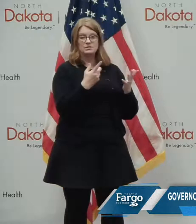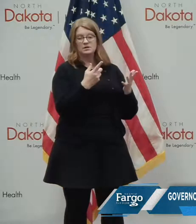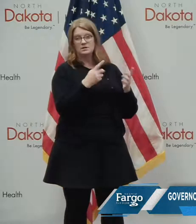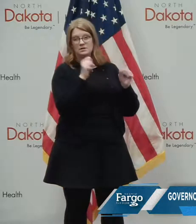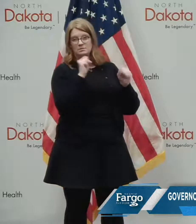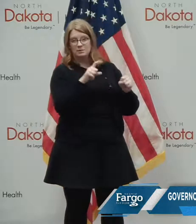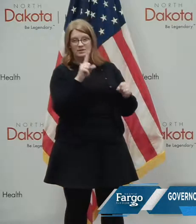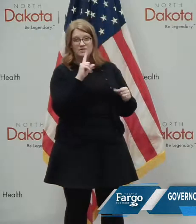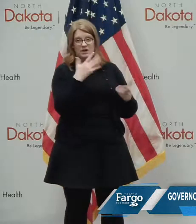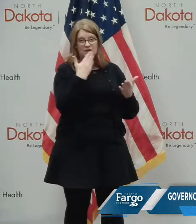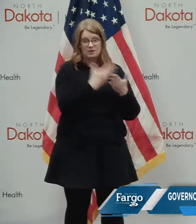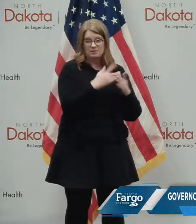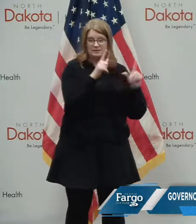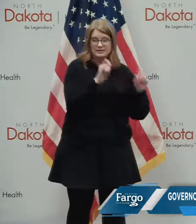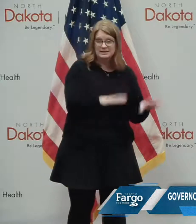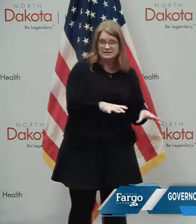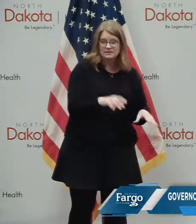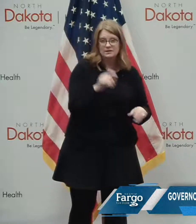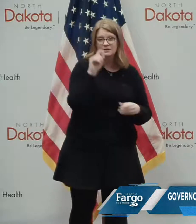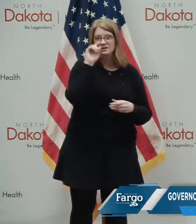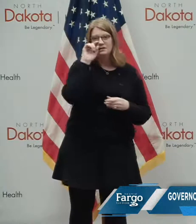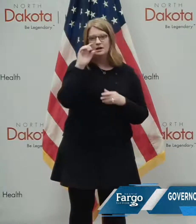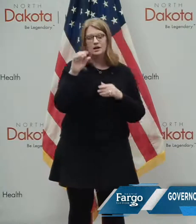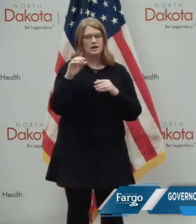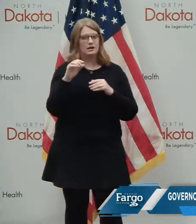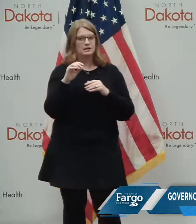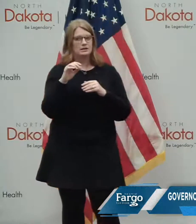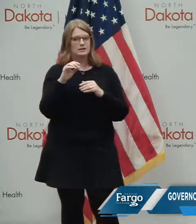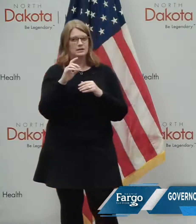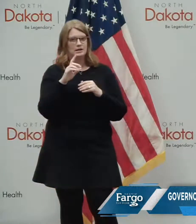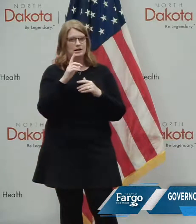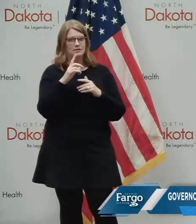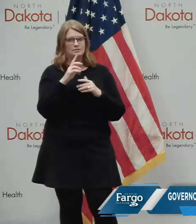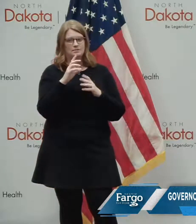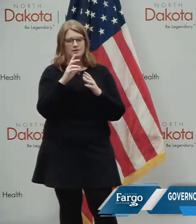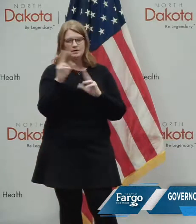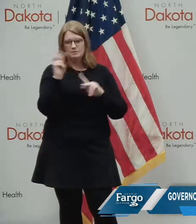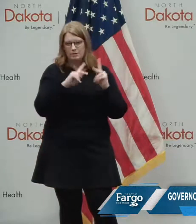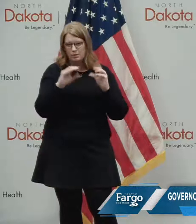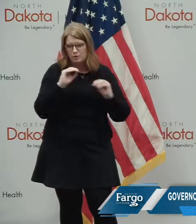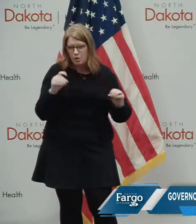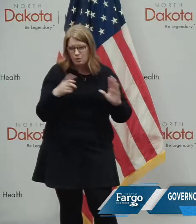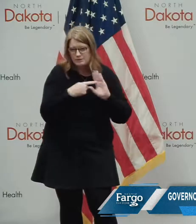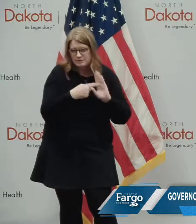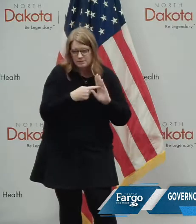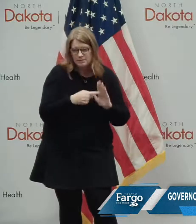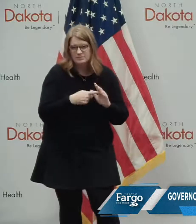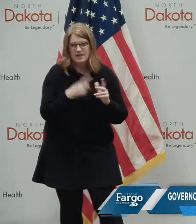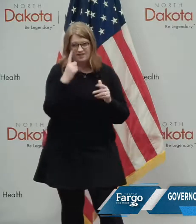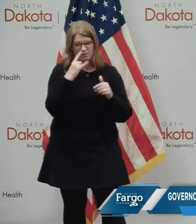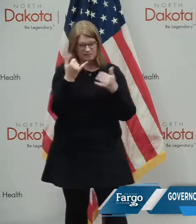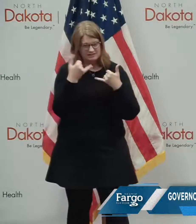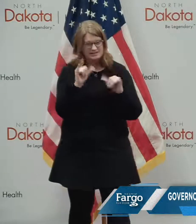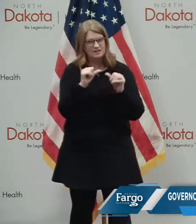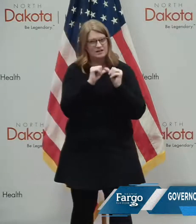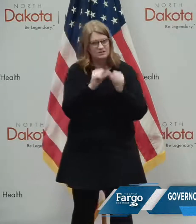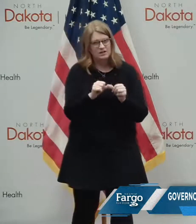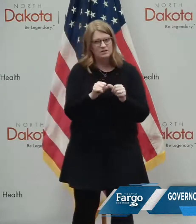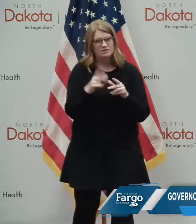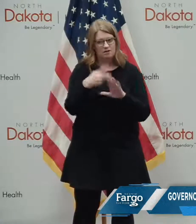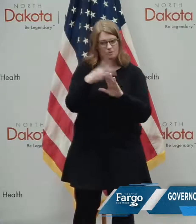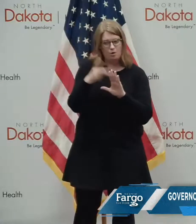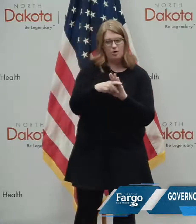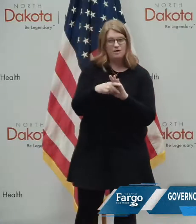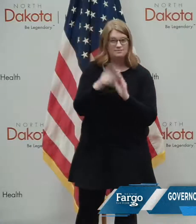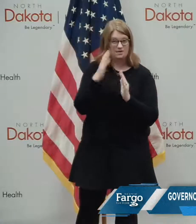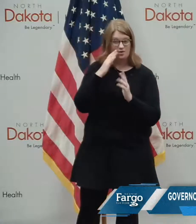getting tested. I think on asymptomatic testing, we're going to continue, like with college students and others, continue our program to try to do surveillance testing just to